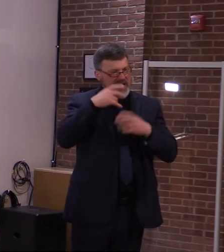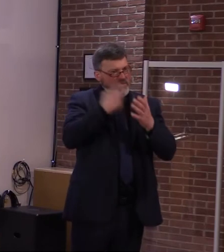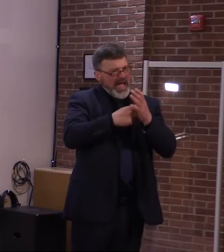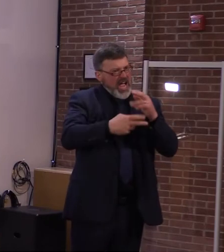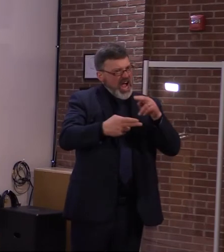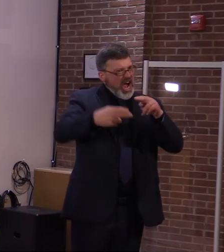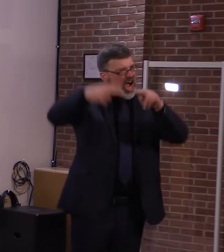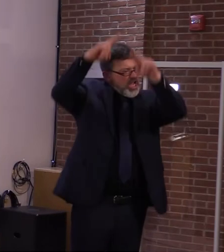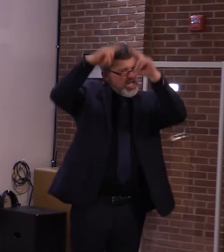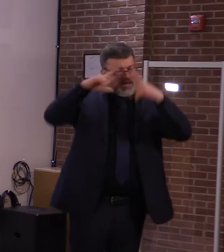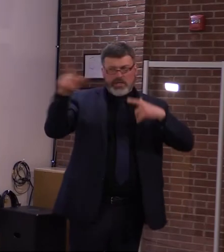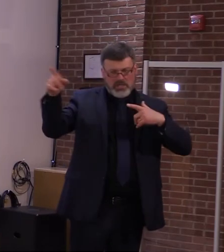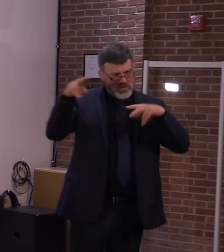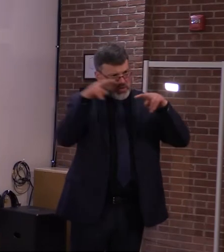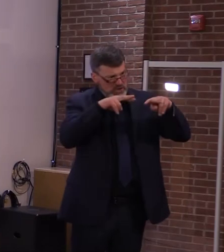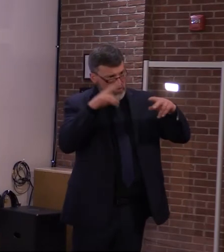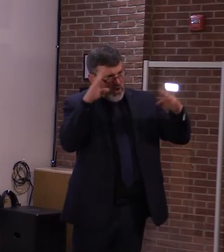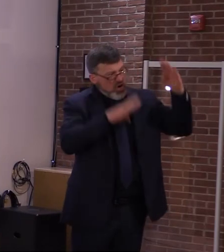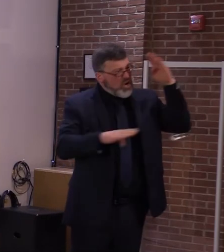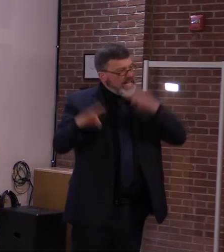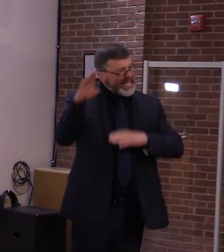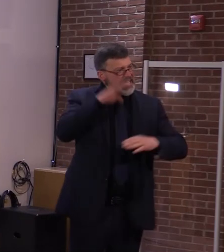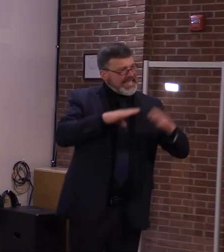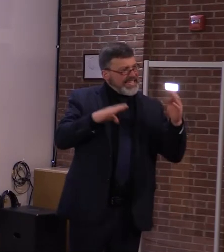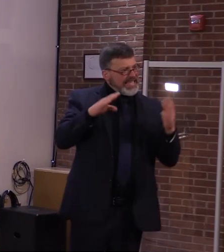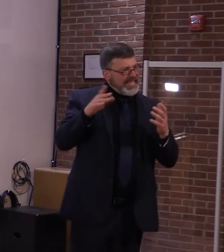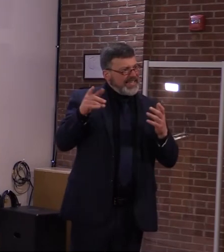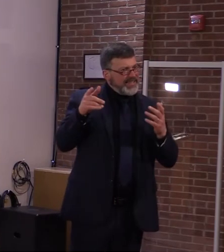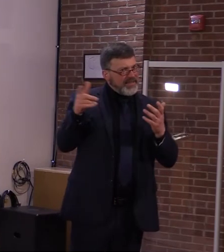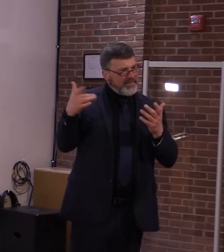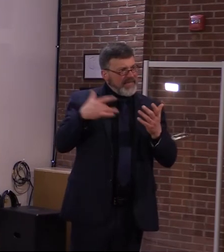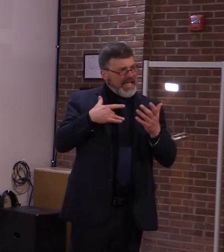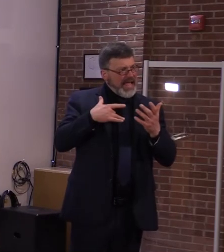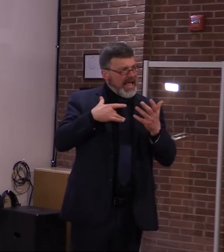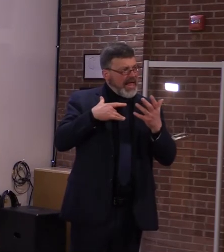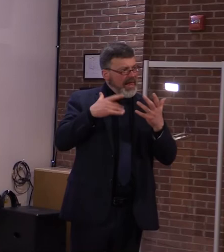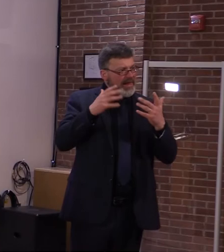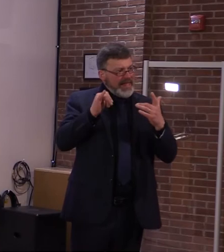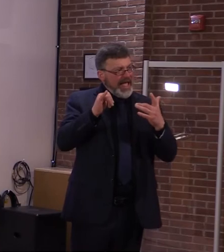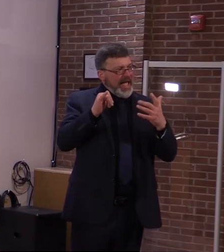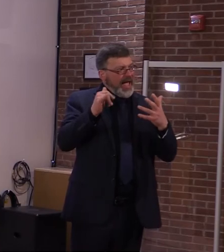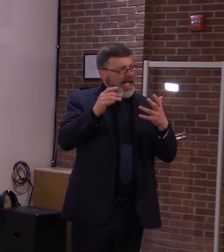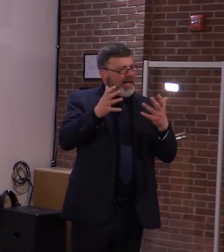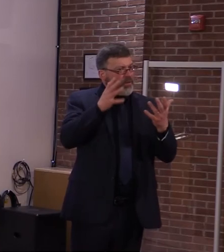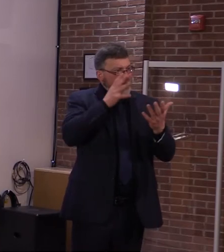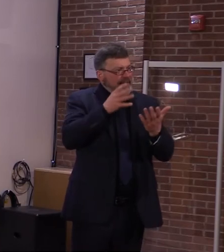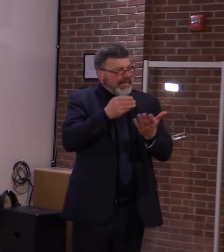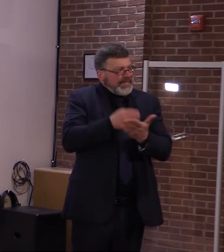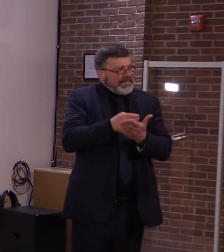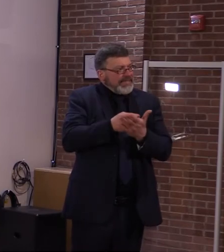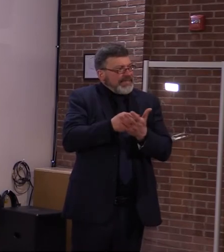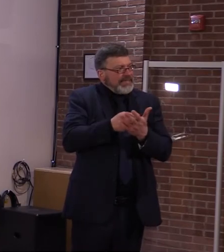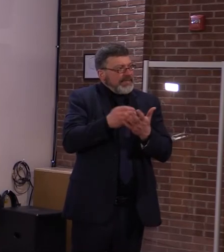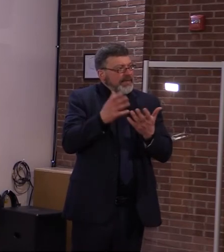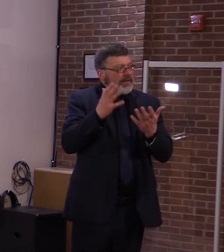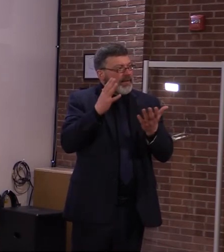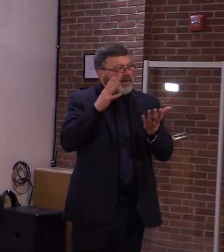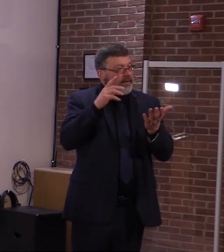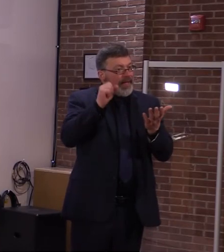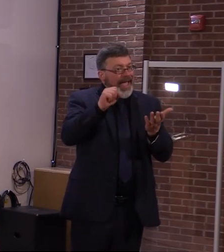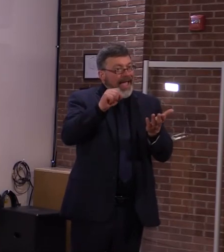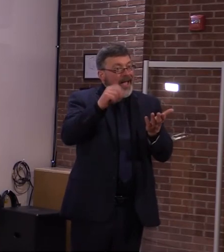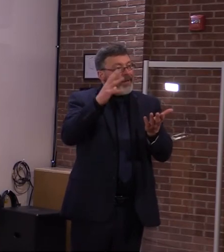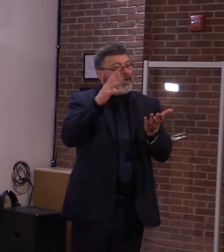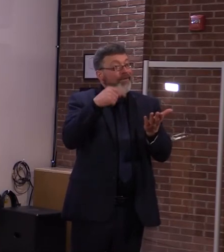infrastructure or, any problems that might be causing for the kind of like affordable housing development that area